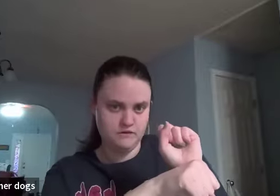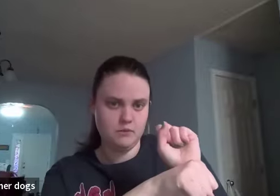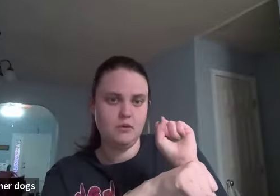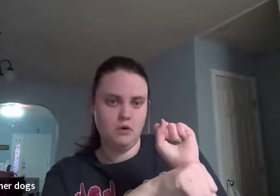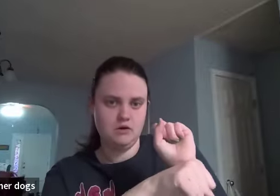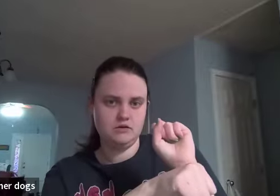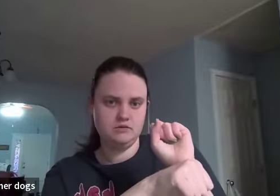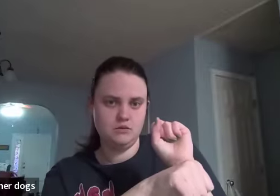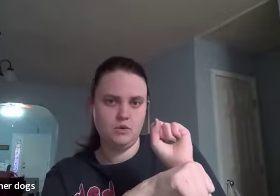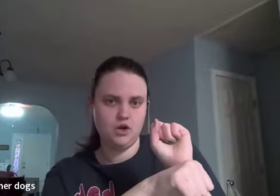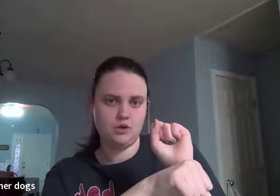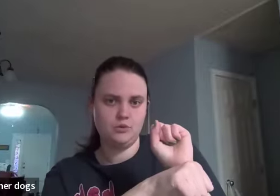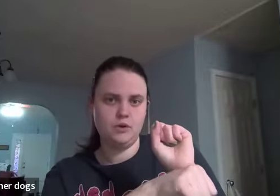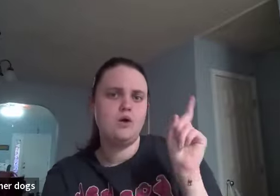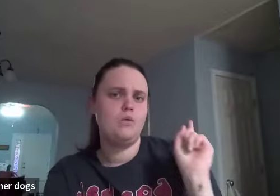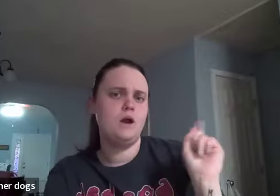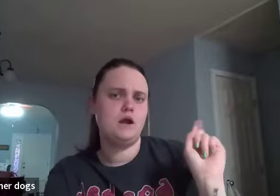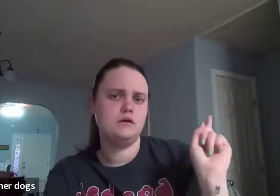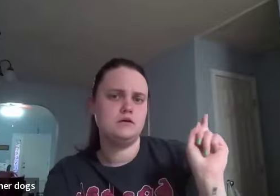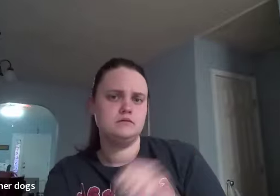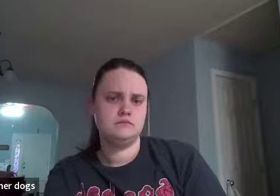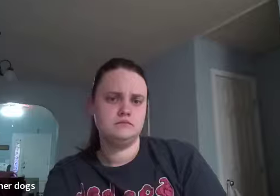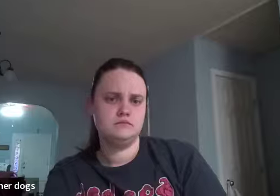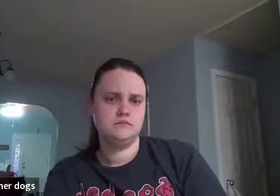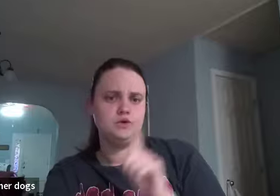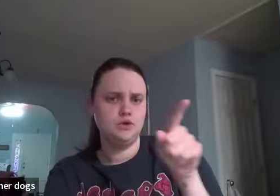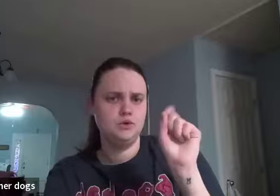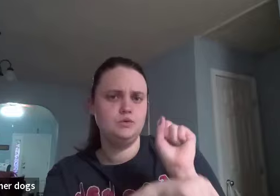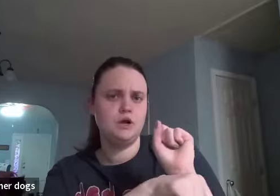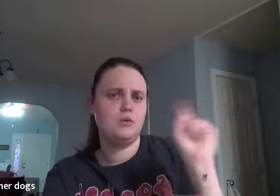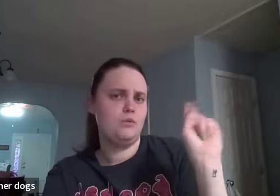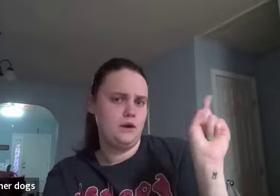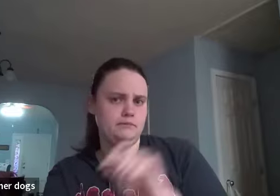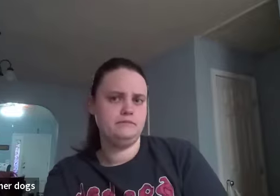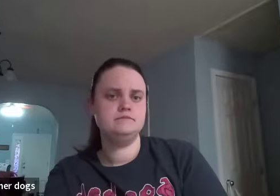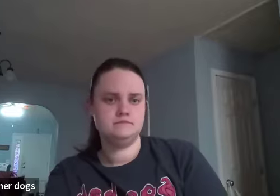If you remember work. Where? You work where?